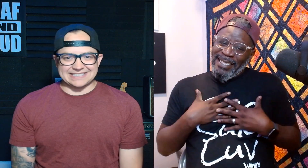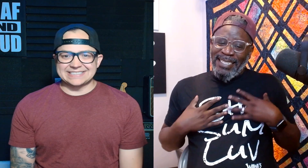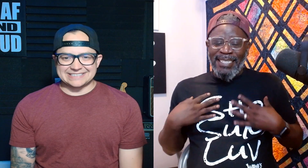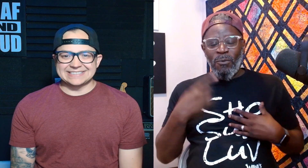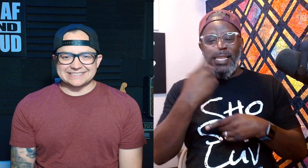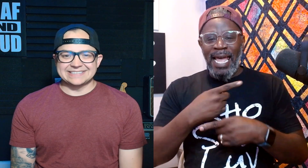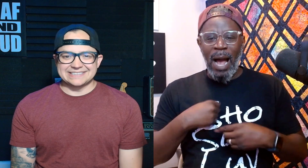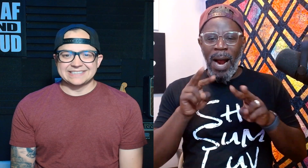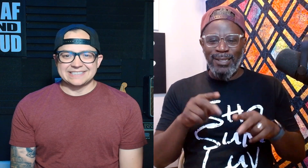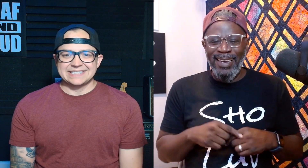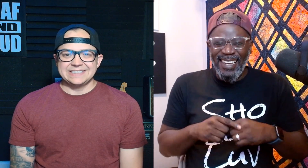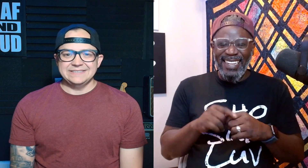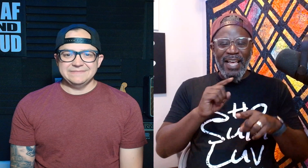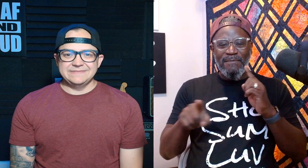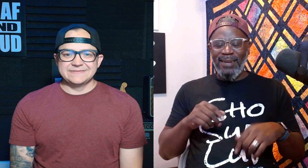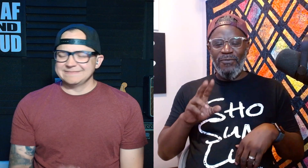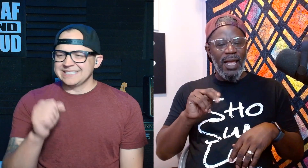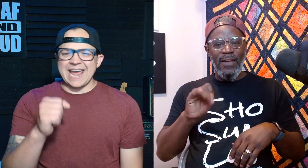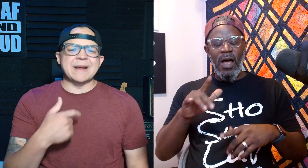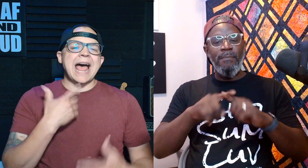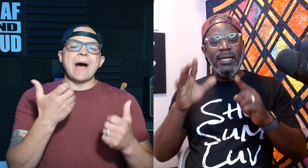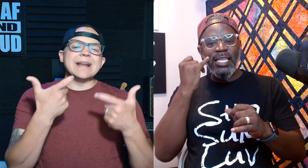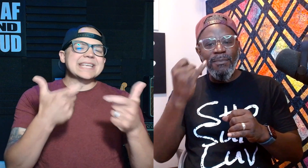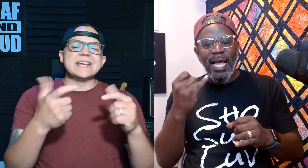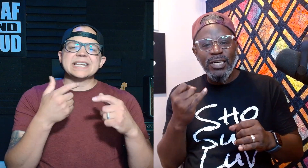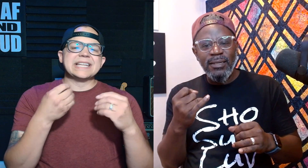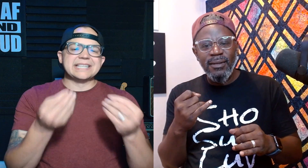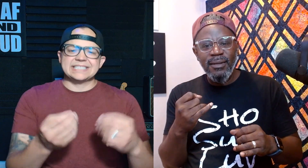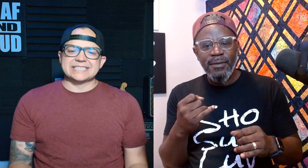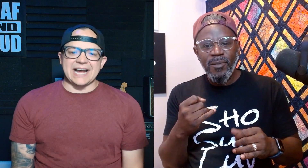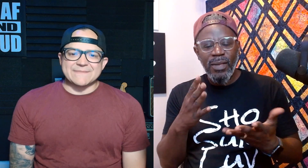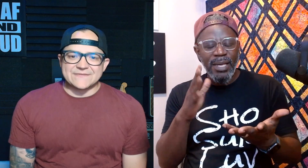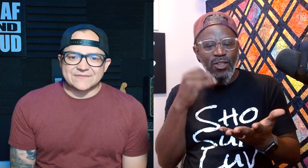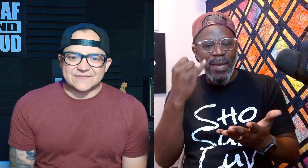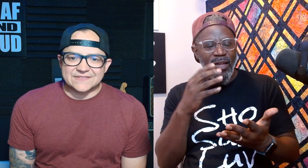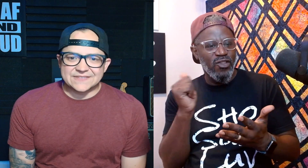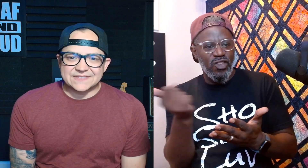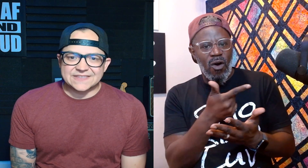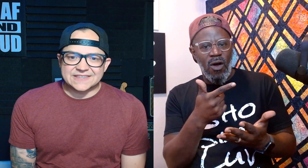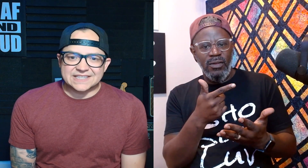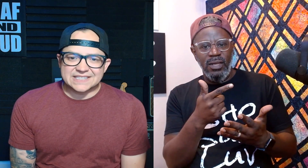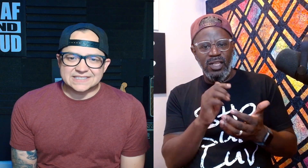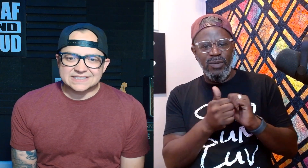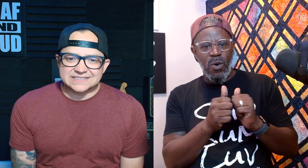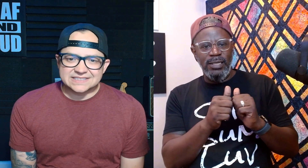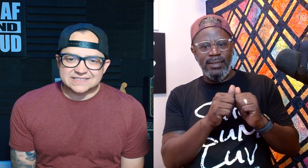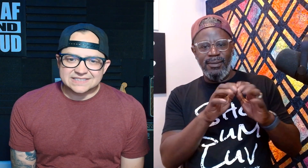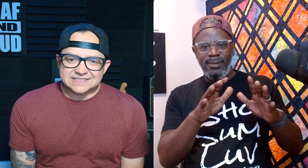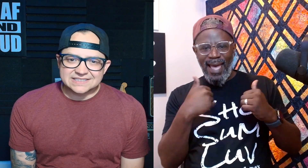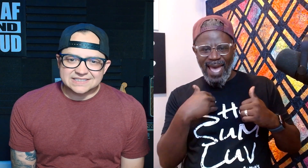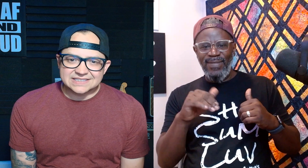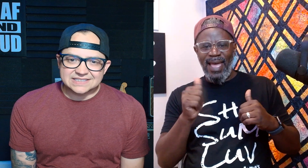fun. One day I'll watch. But for NFL, but can you imagine? Yeah. I mean, can you imagine just all of the